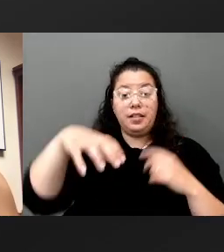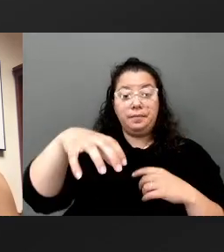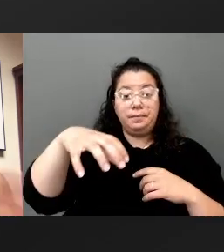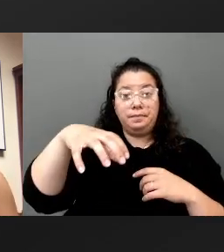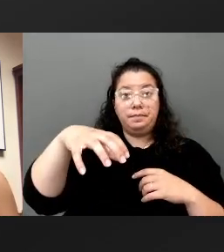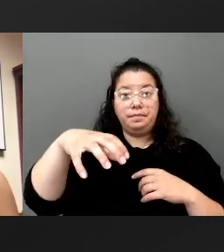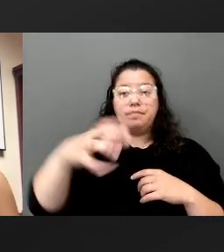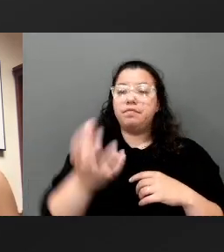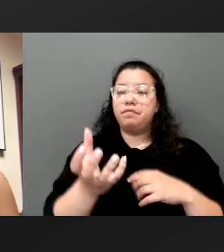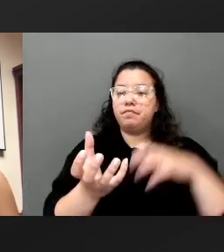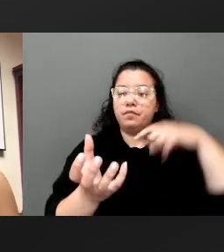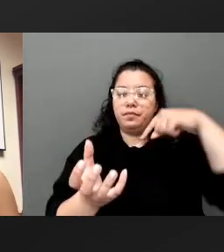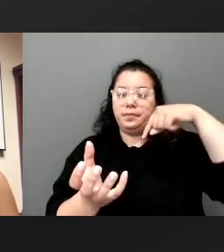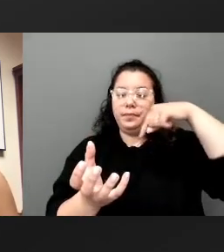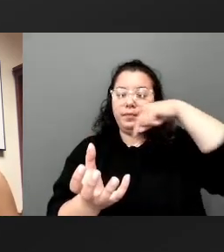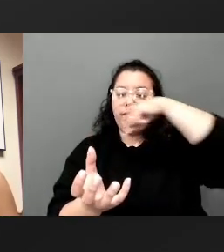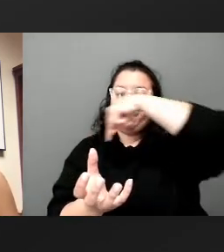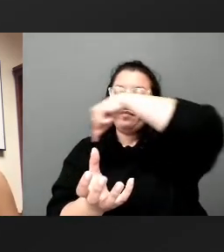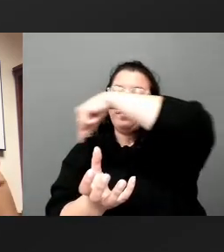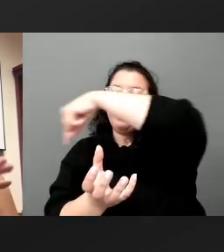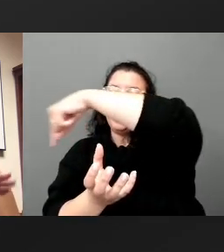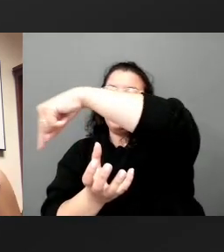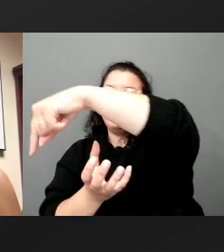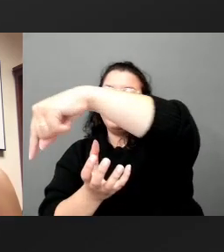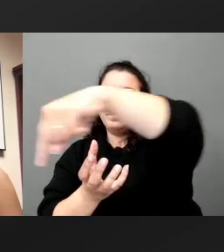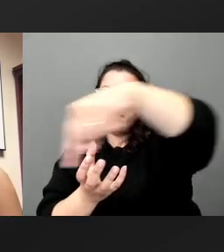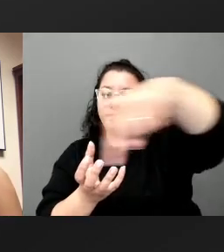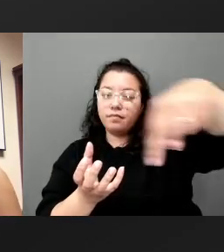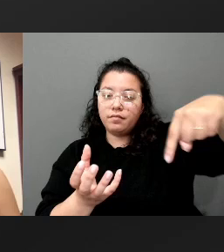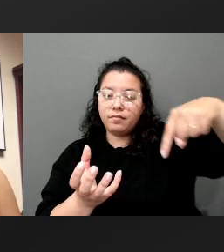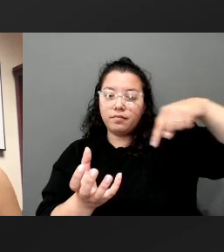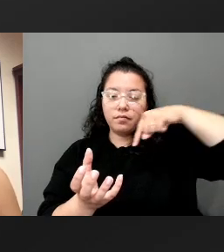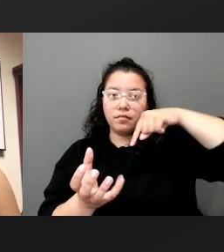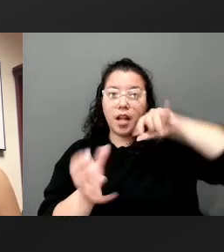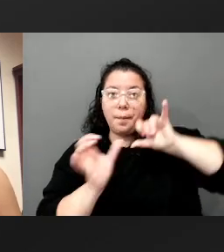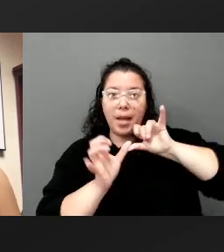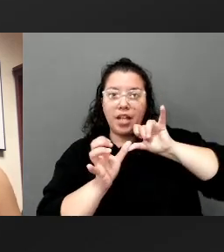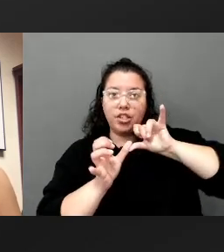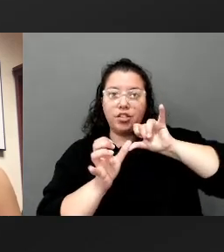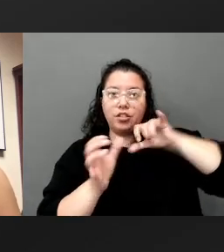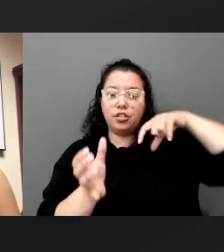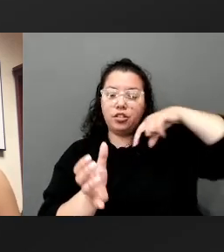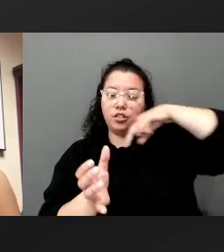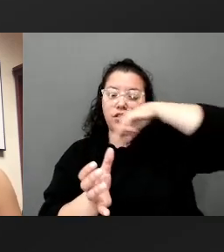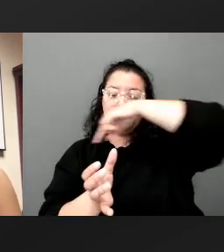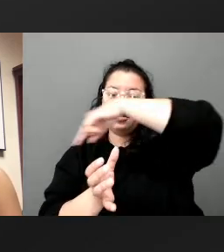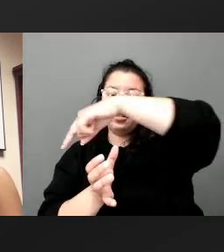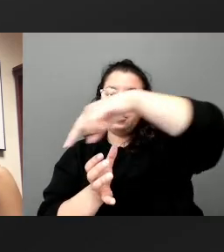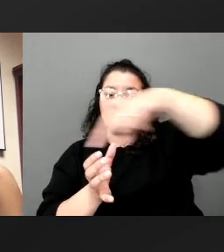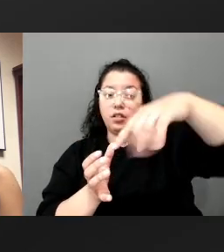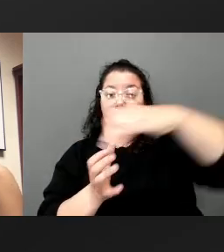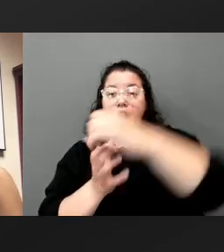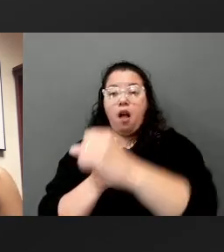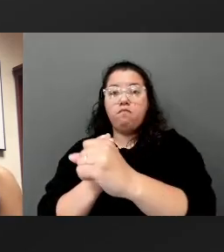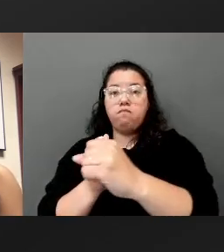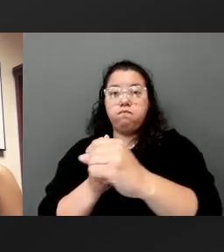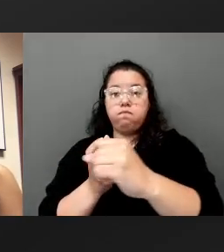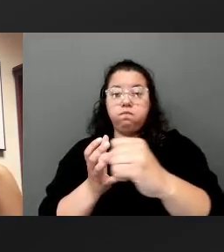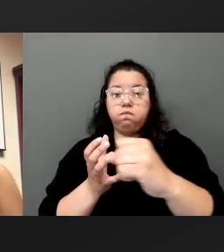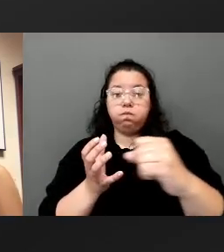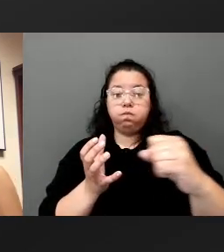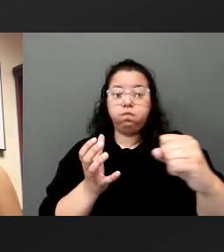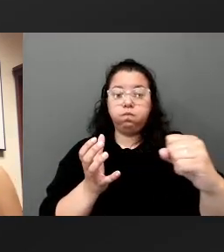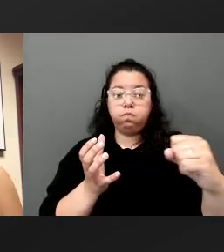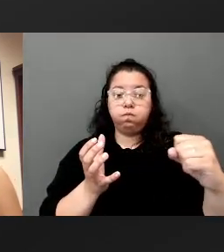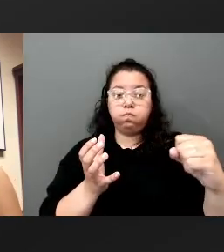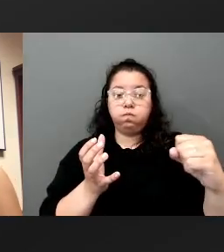that entire wavelength range in the infrared, you will see before the planet passes in front of the star, it's just flat. It's just measuring the